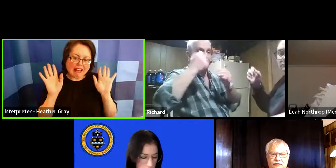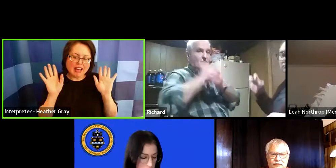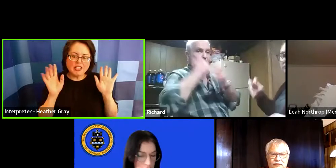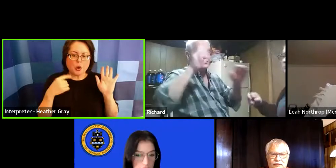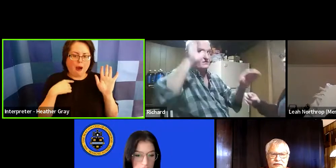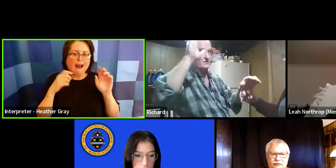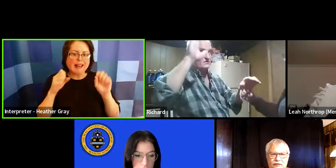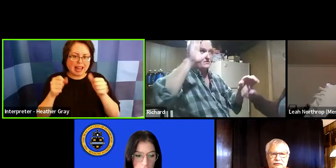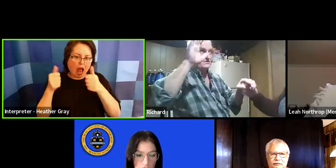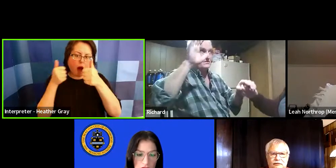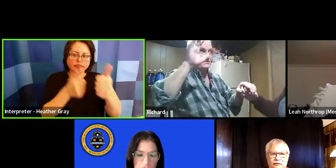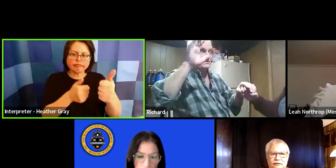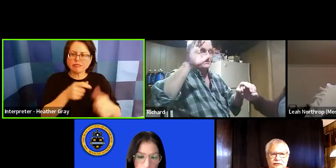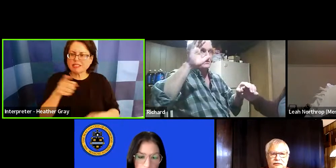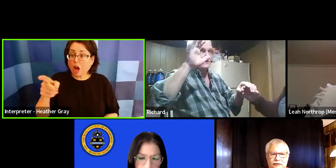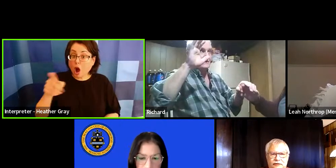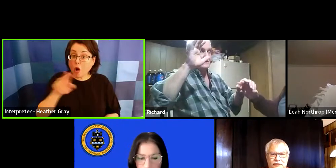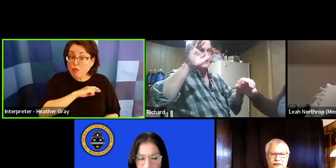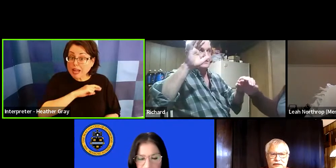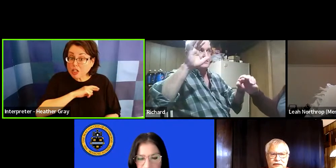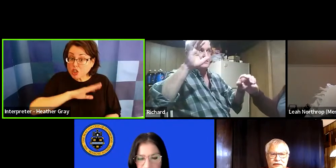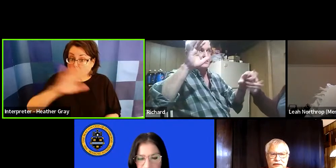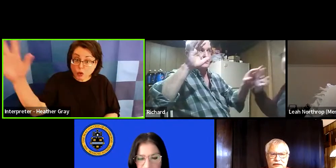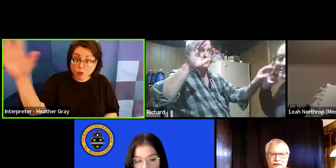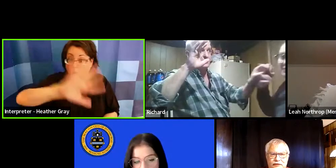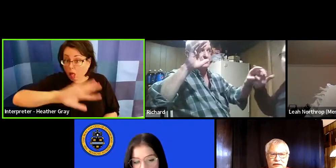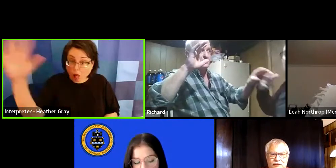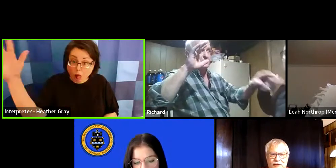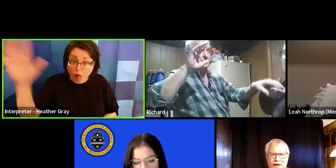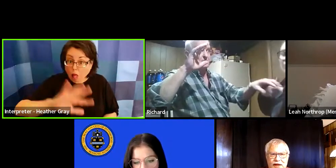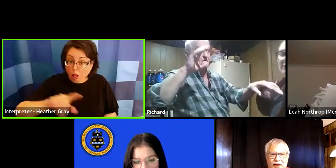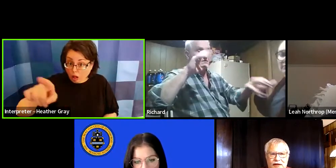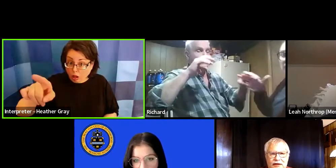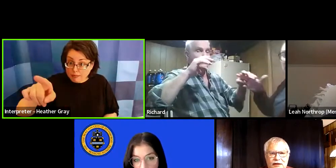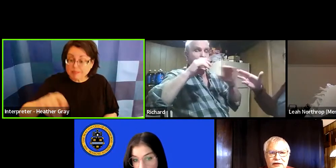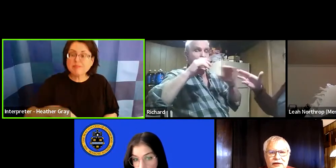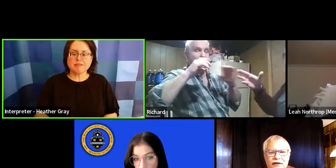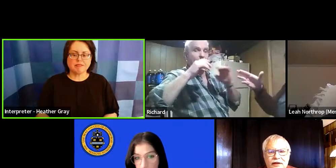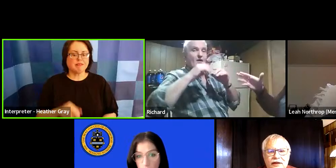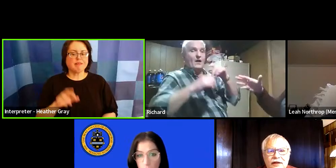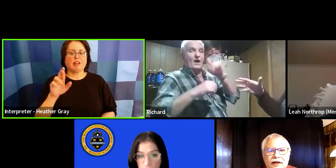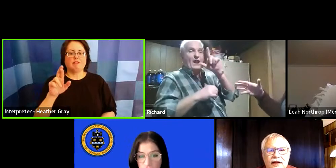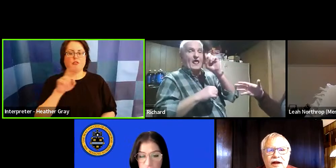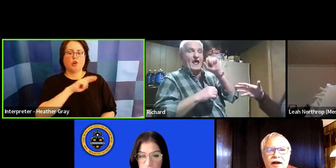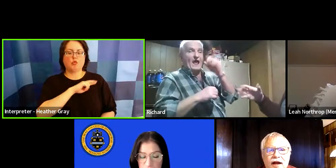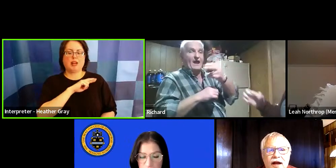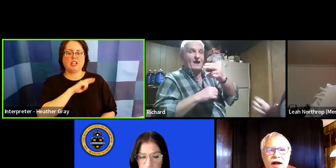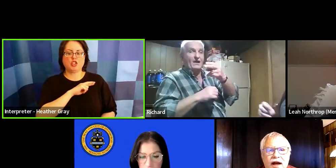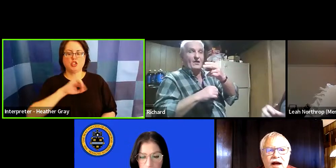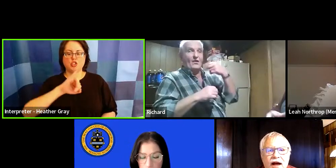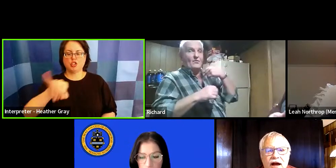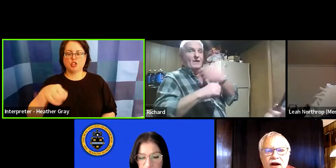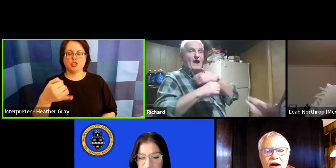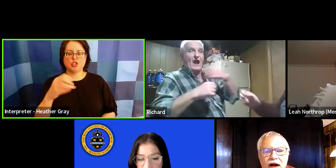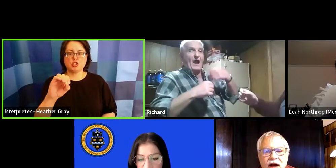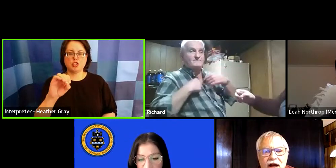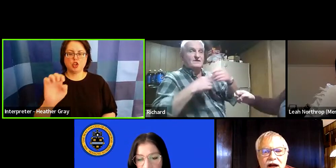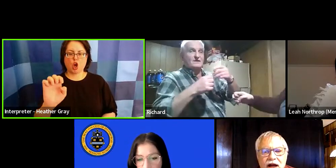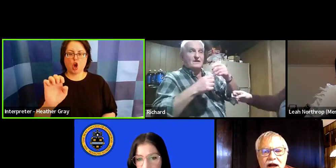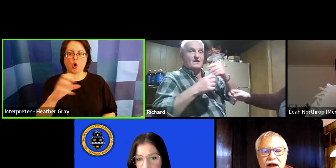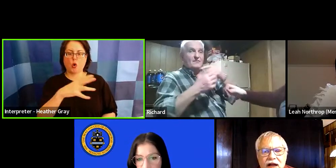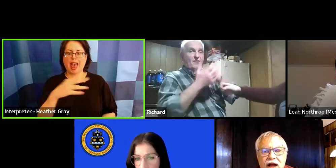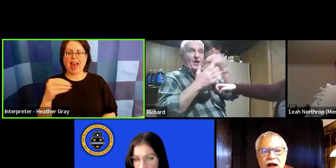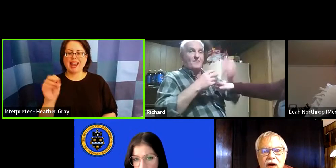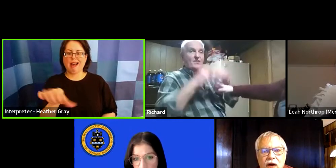I see Rich. Is he waving hand? I was gonna say, just for Rich, Joe, and anyone who might be watching this, who can't see the